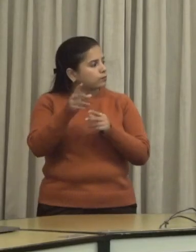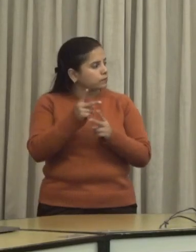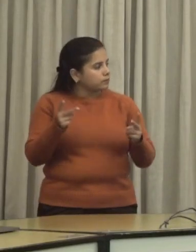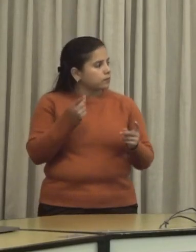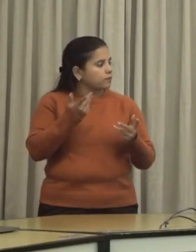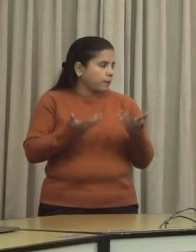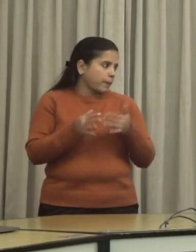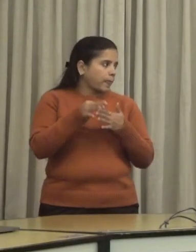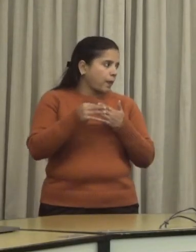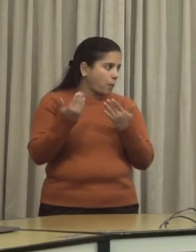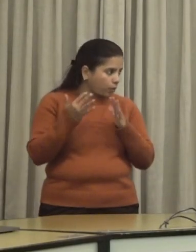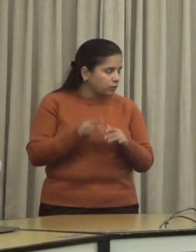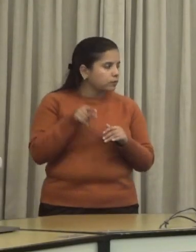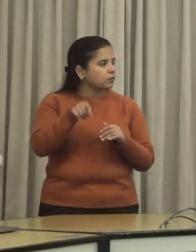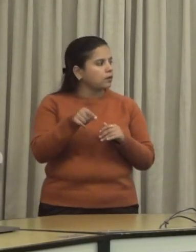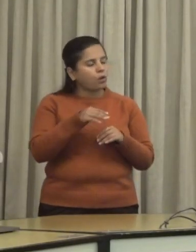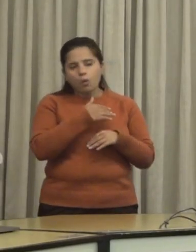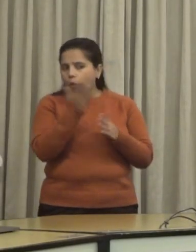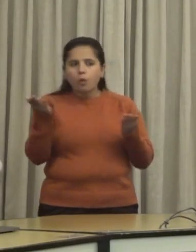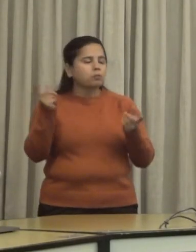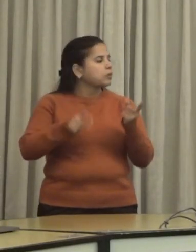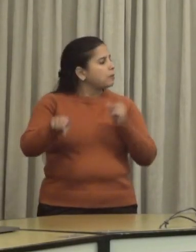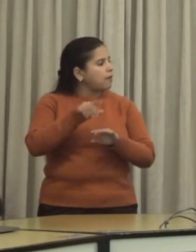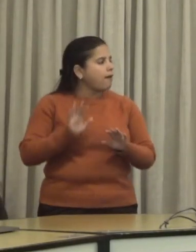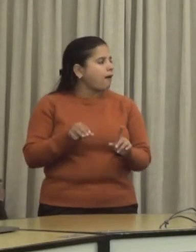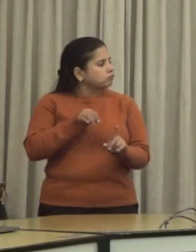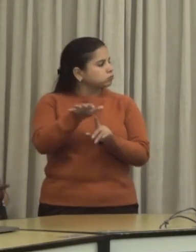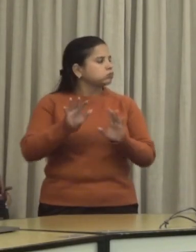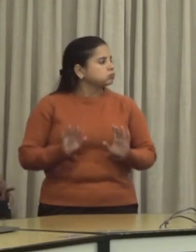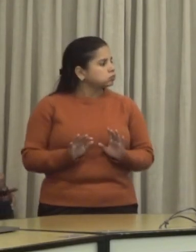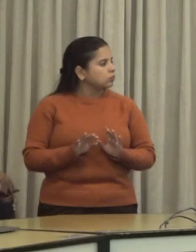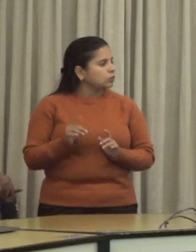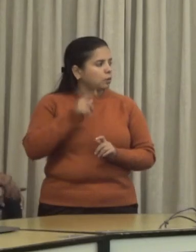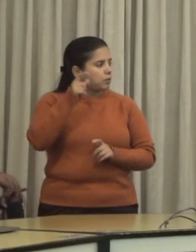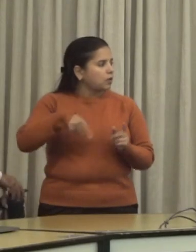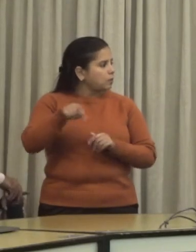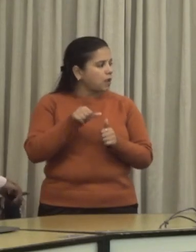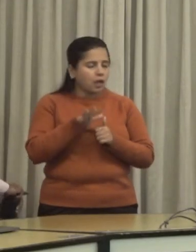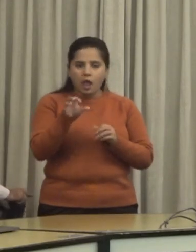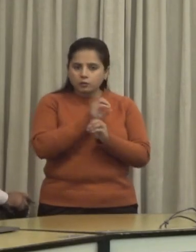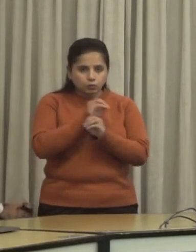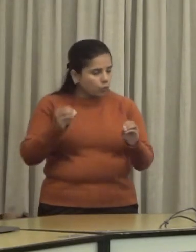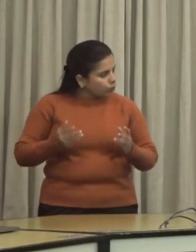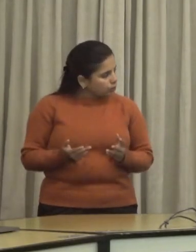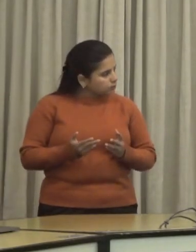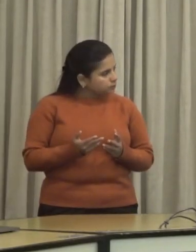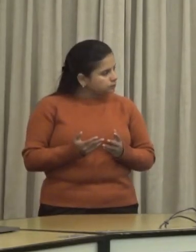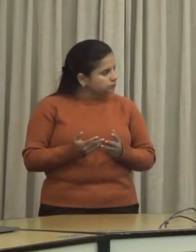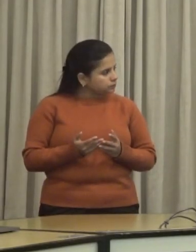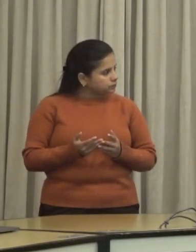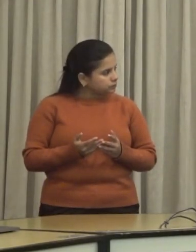a chance of excess, and that will affect everybody. Those who have no access, of course,